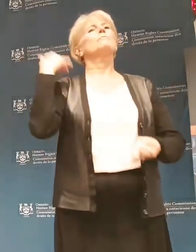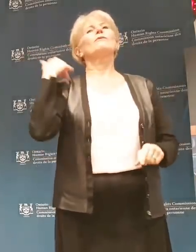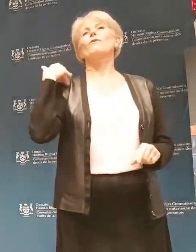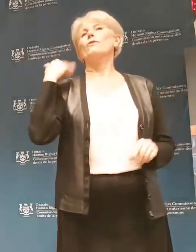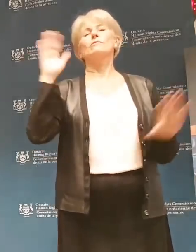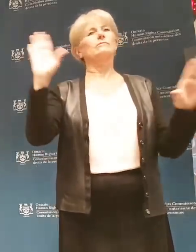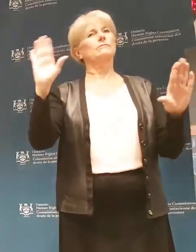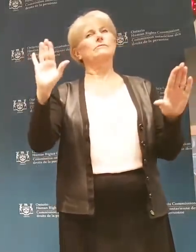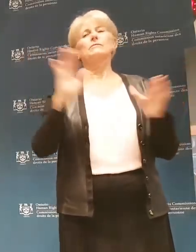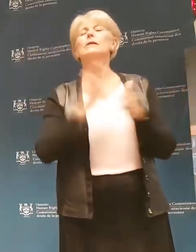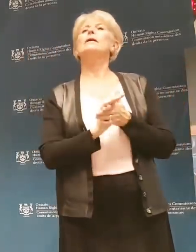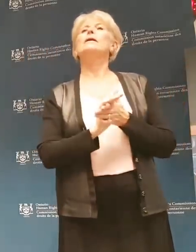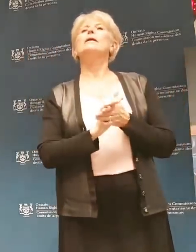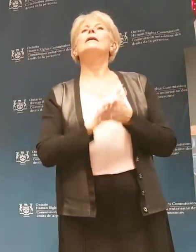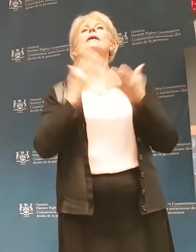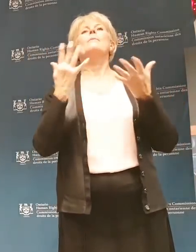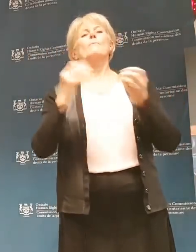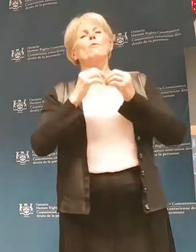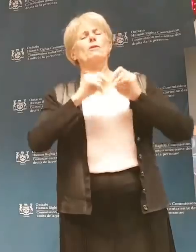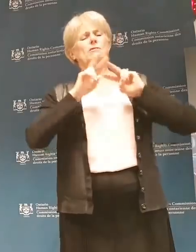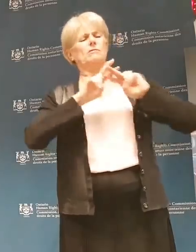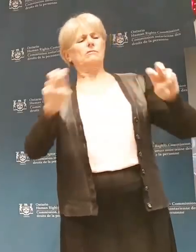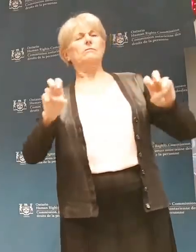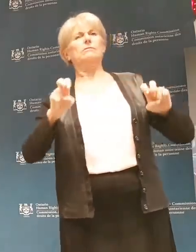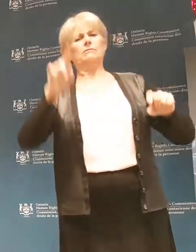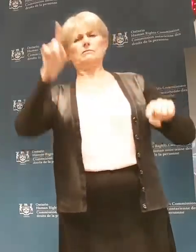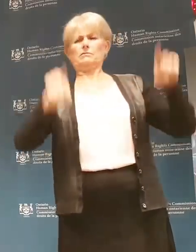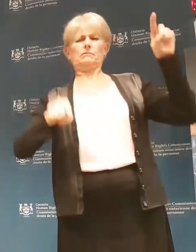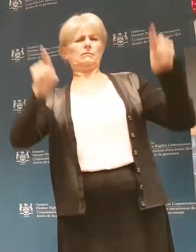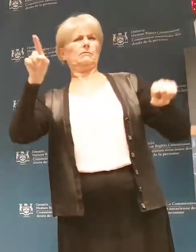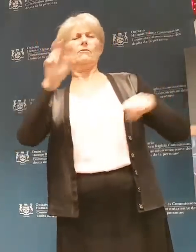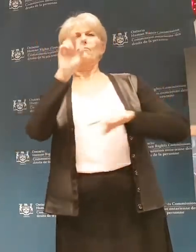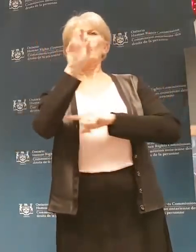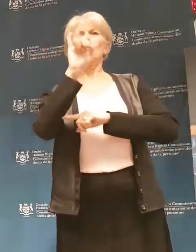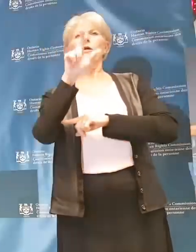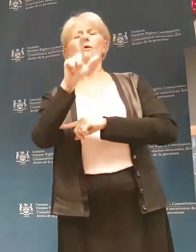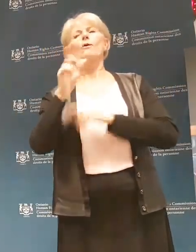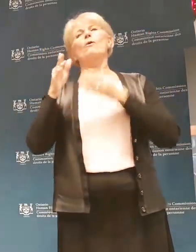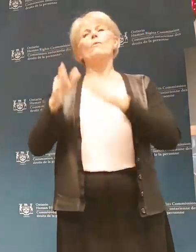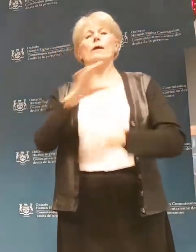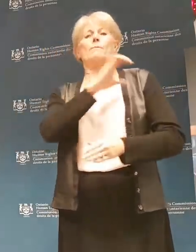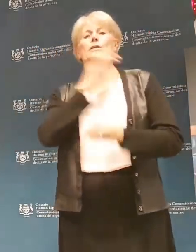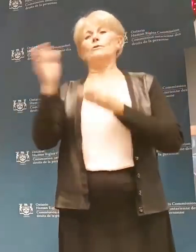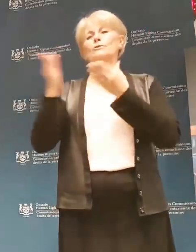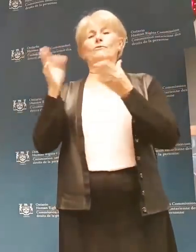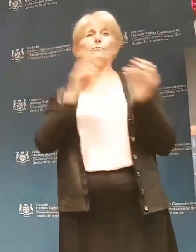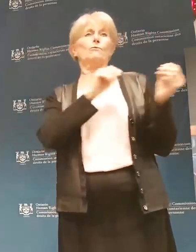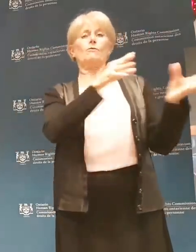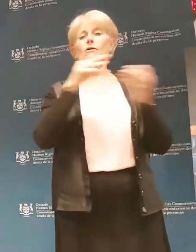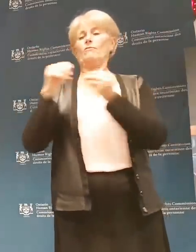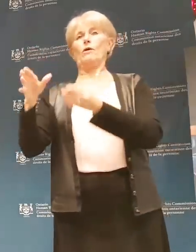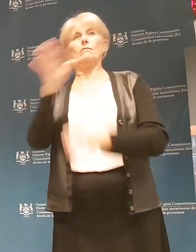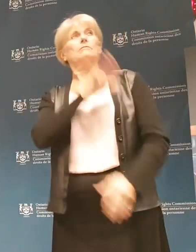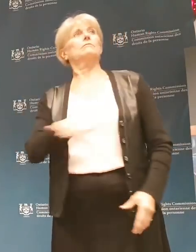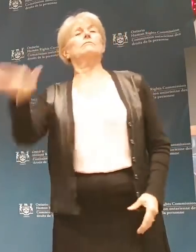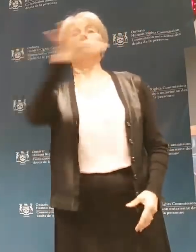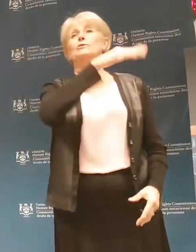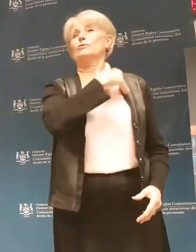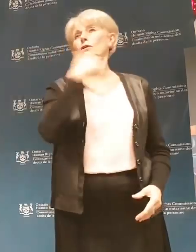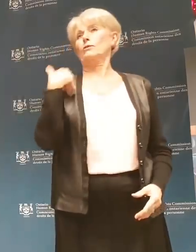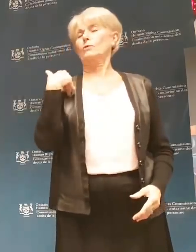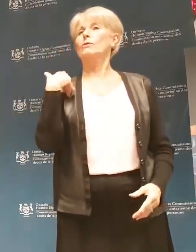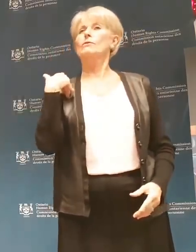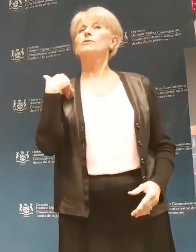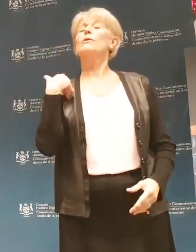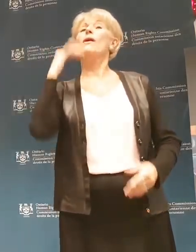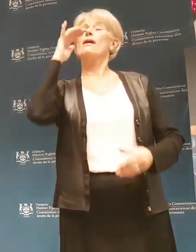initiatives. We will examine racial disparities in how police services are provided in Toronto and